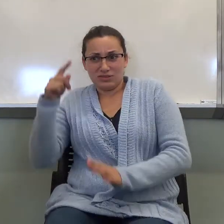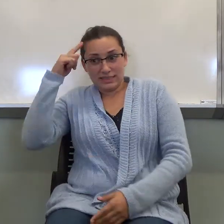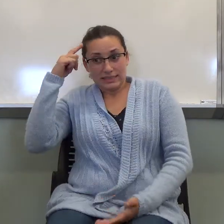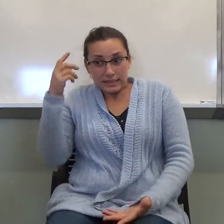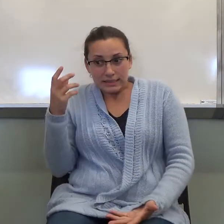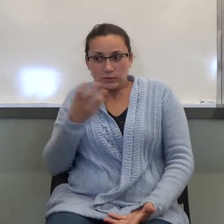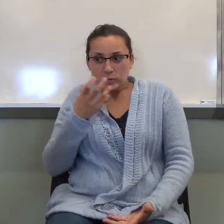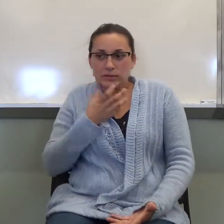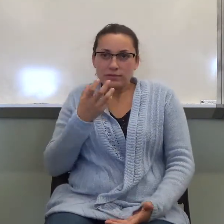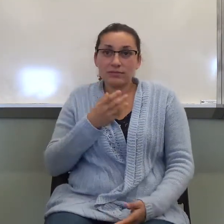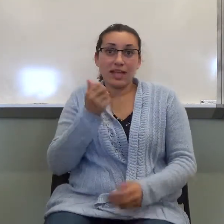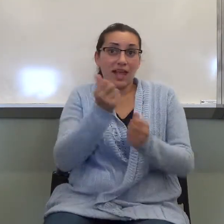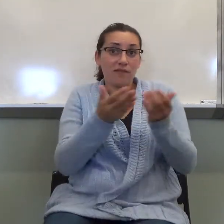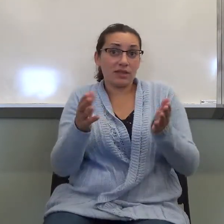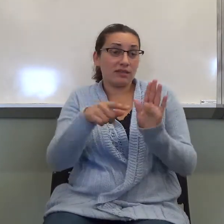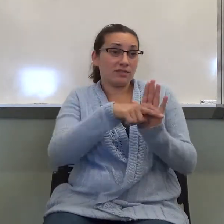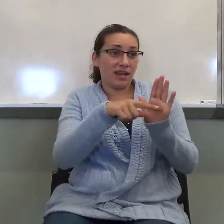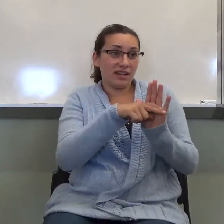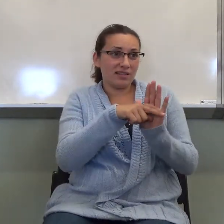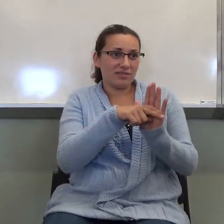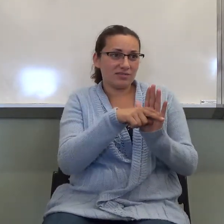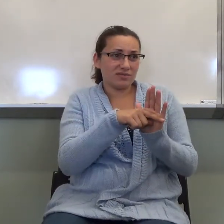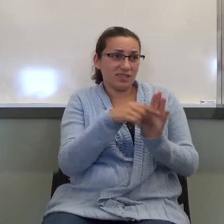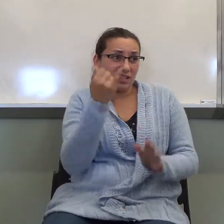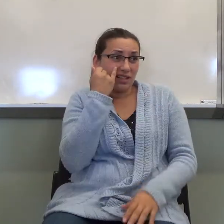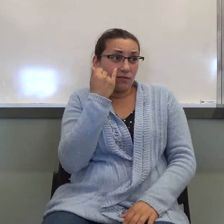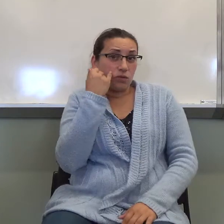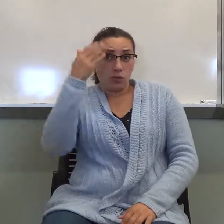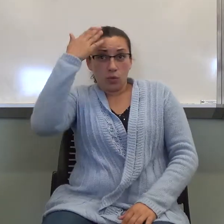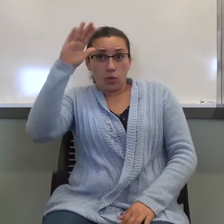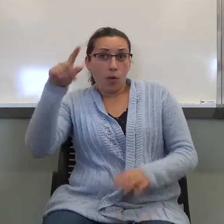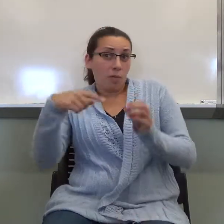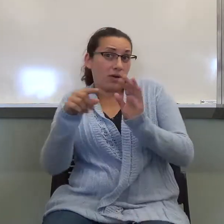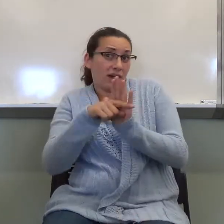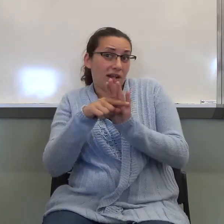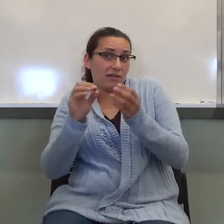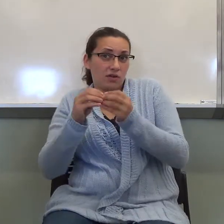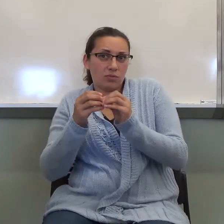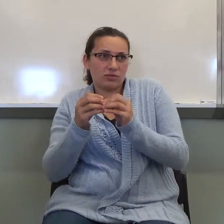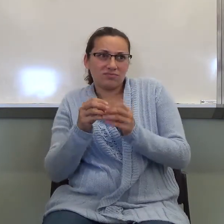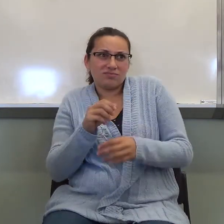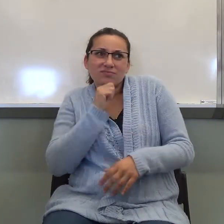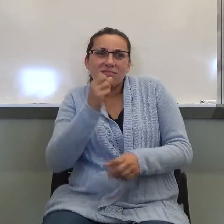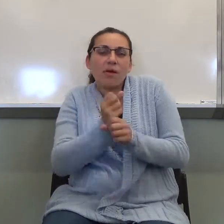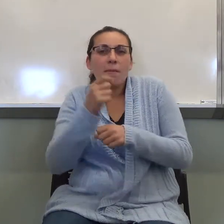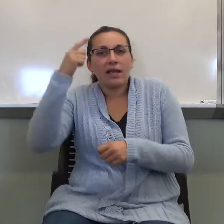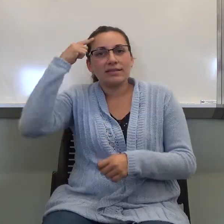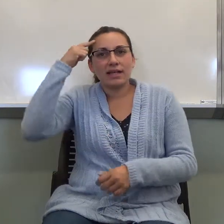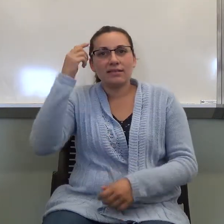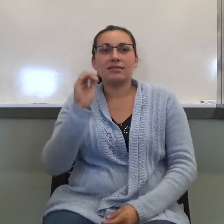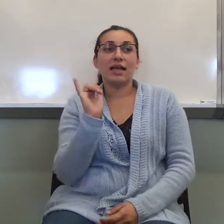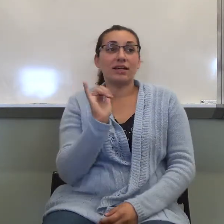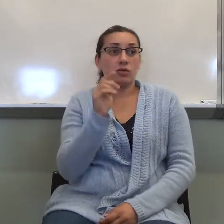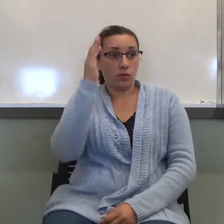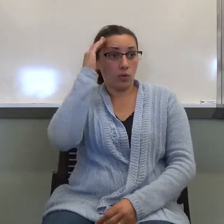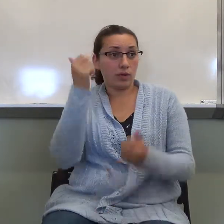Everything that's negative doesn't make any sense to a person that age, right? Golf scores, what's golf?